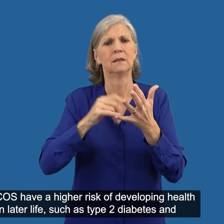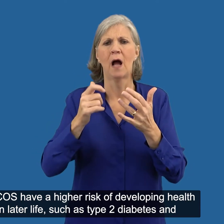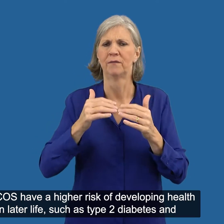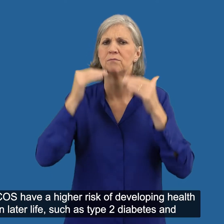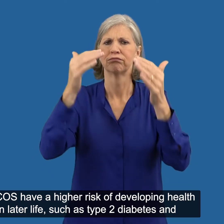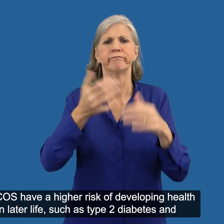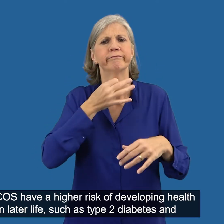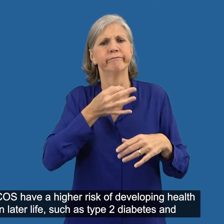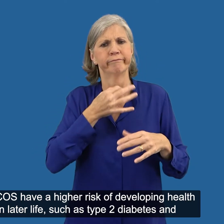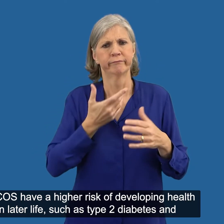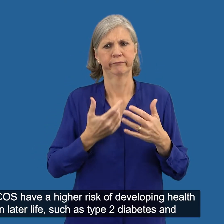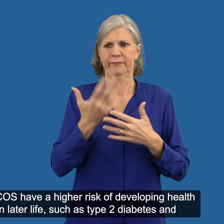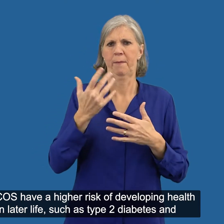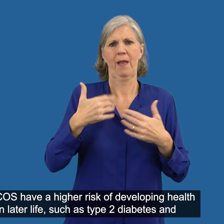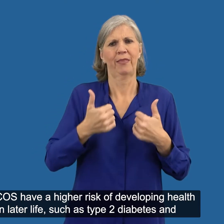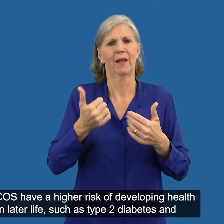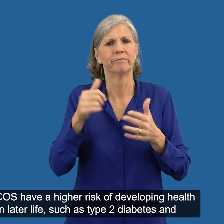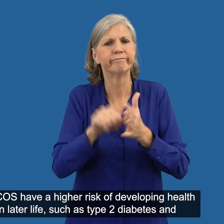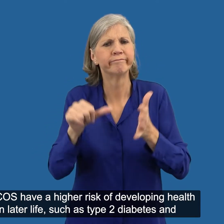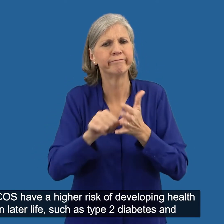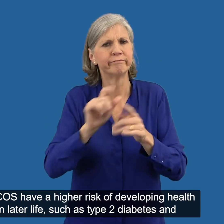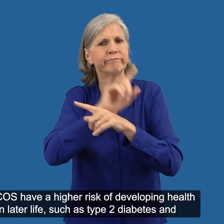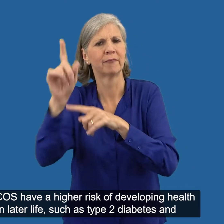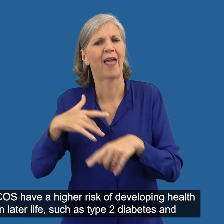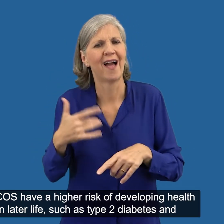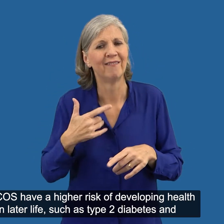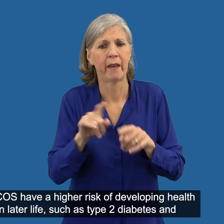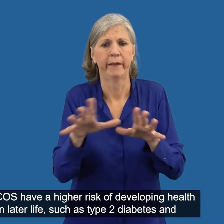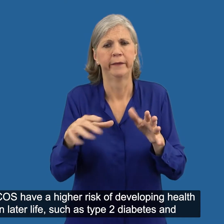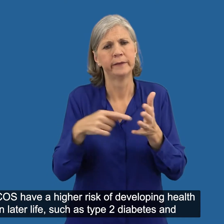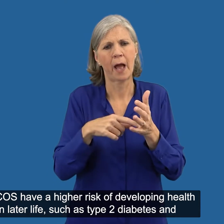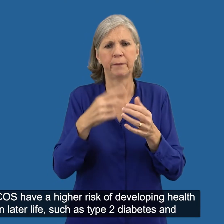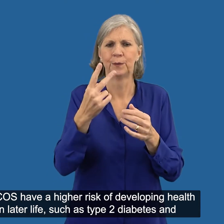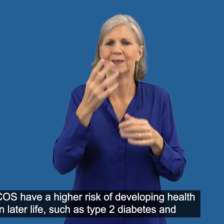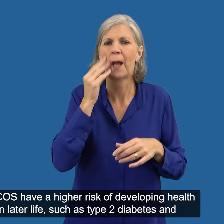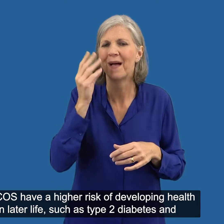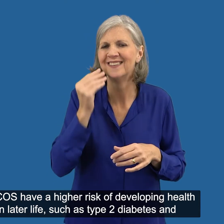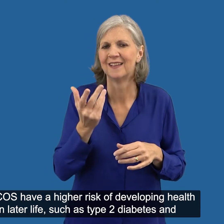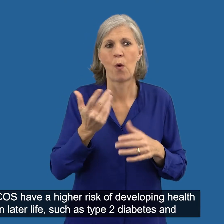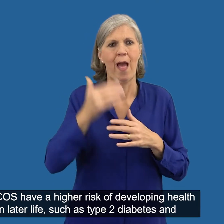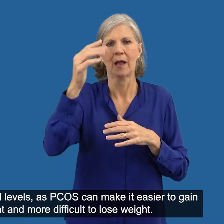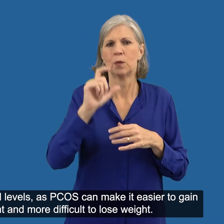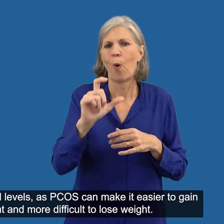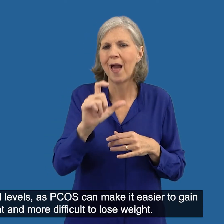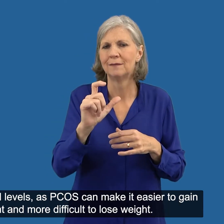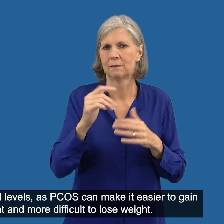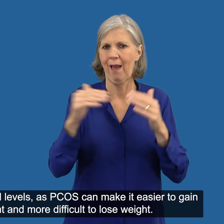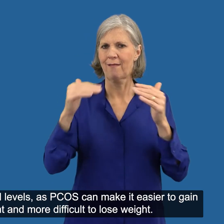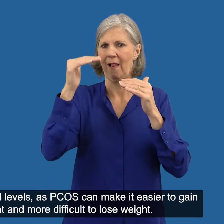People with PCOS have a higher risk of developing health problems in later life, such as type 2 diabetes and high